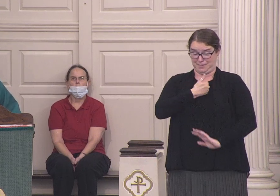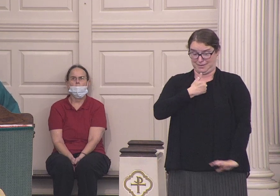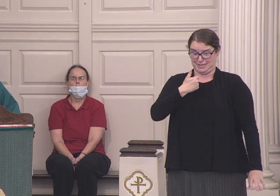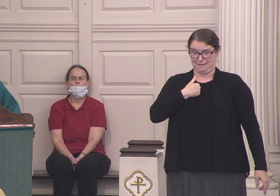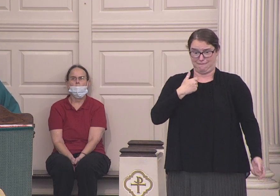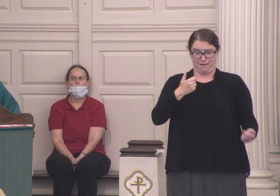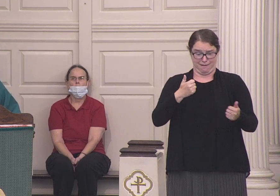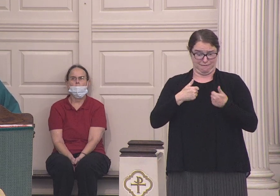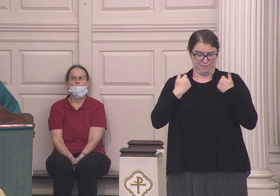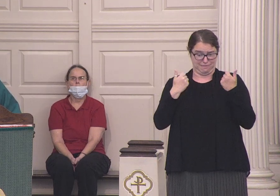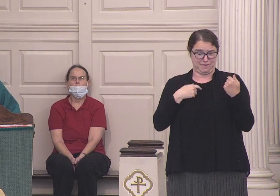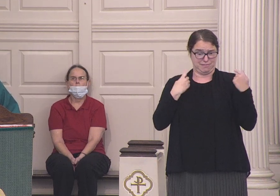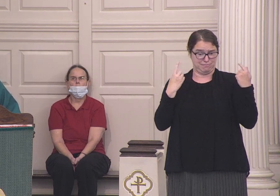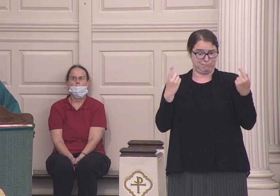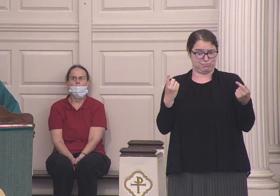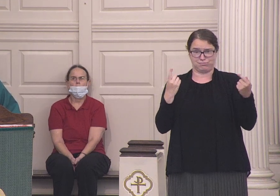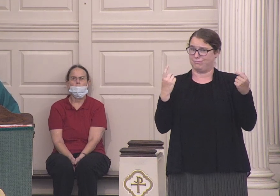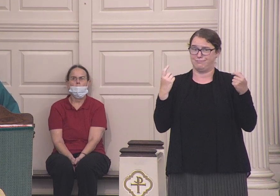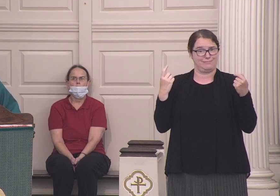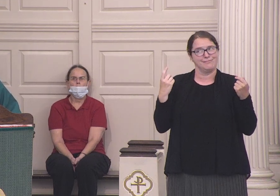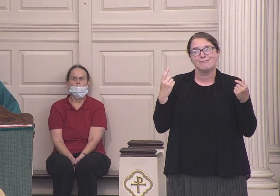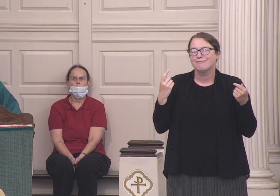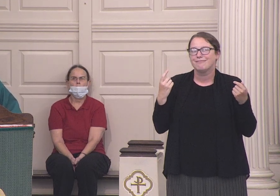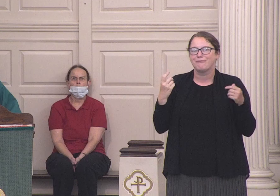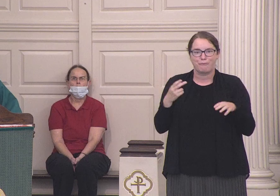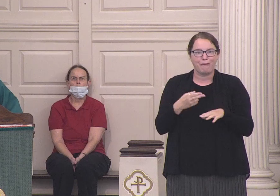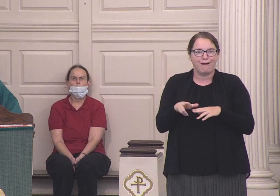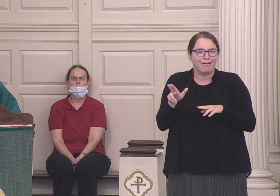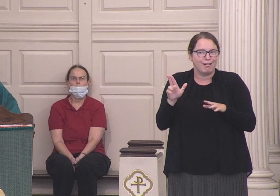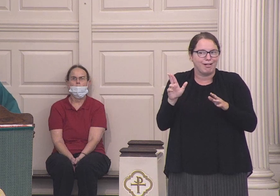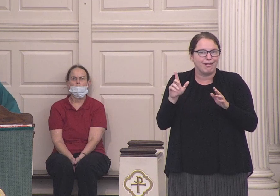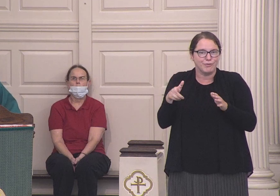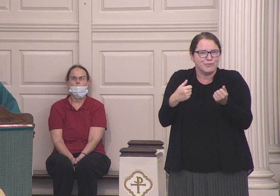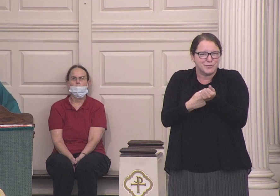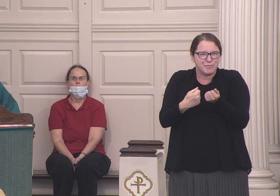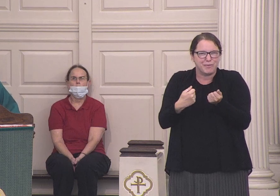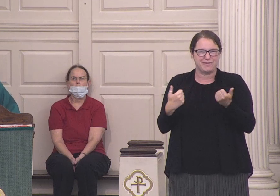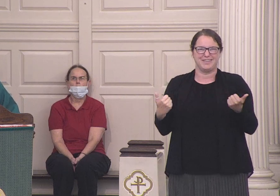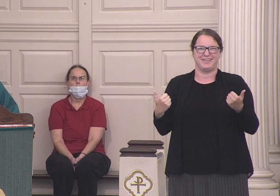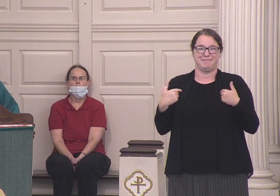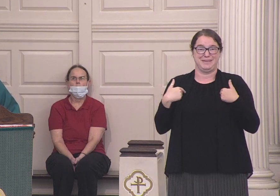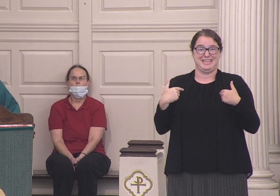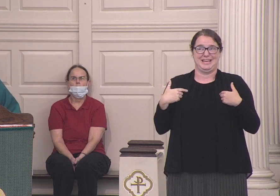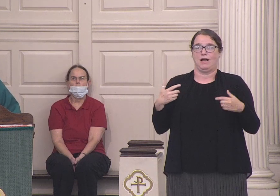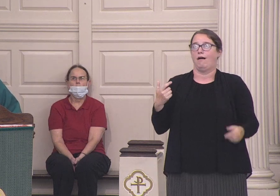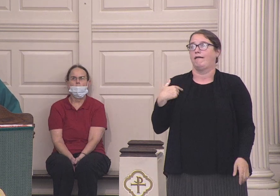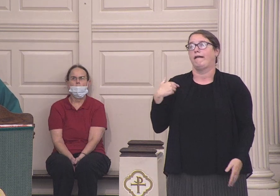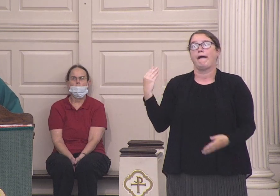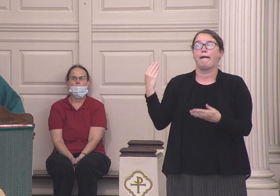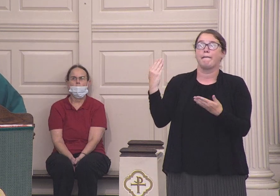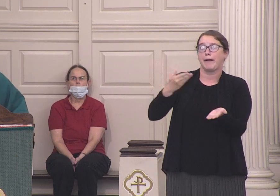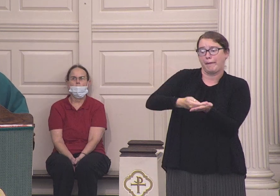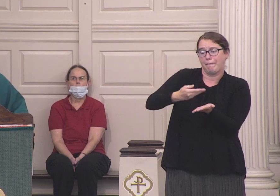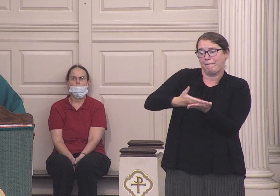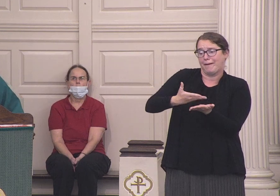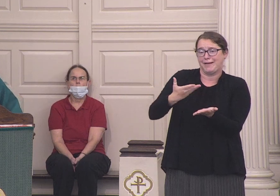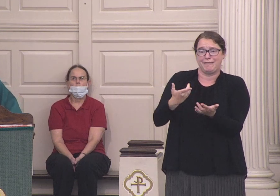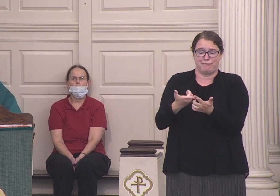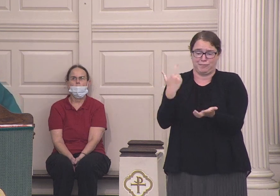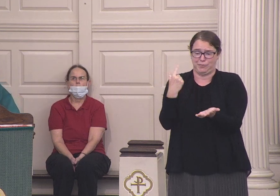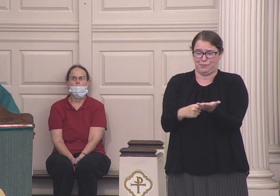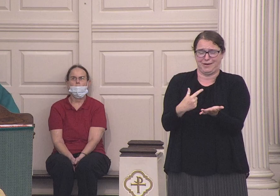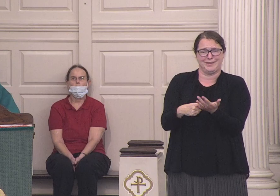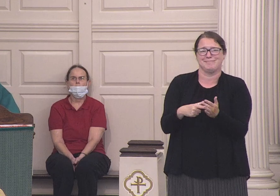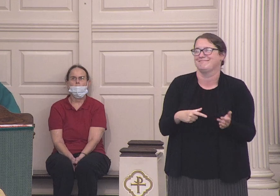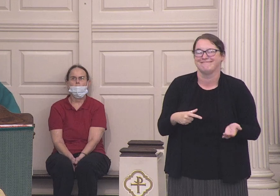and you have kept supporting us, and you have kept supporting the parish. I did not come with money from Uganda. My